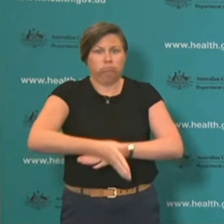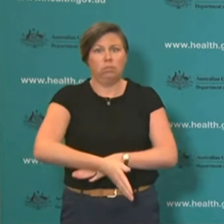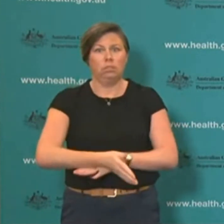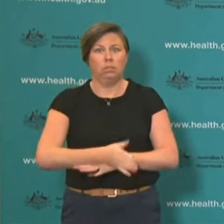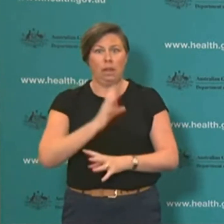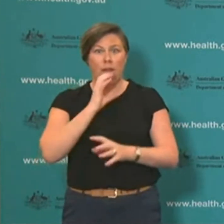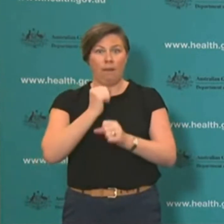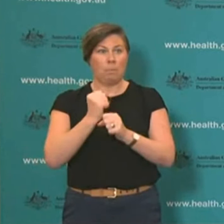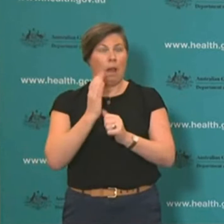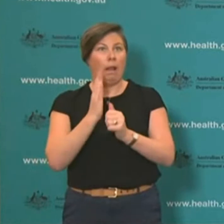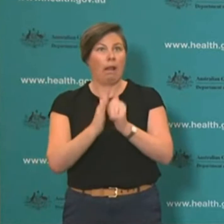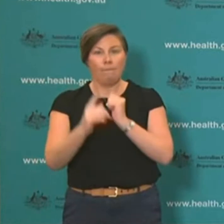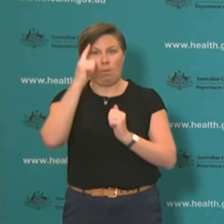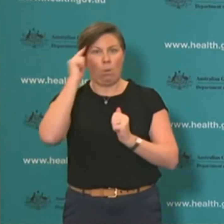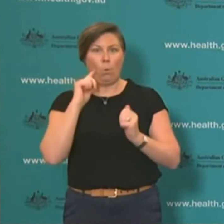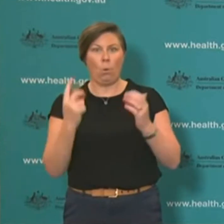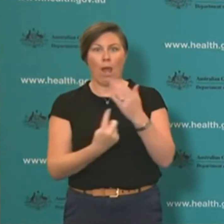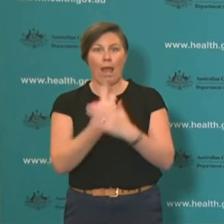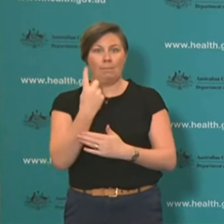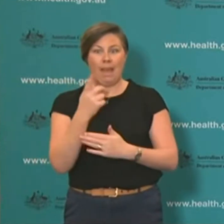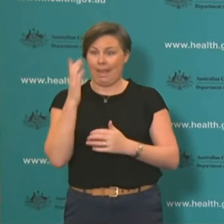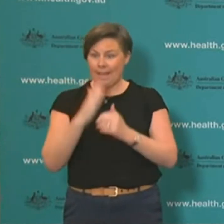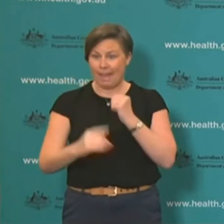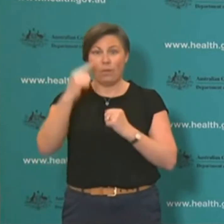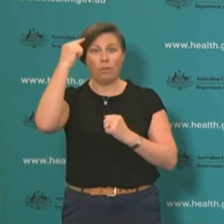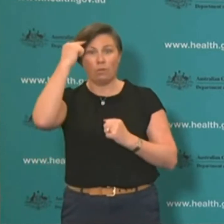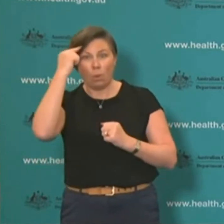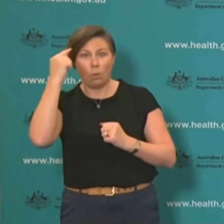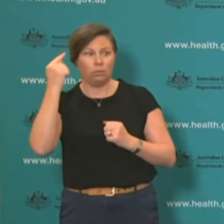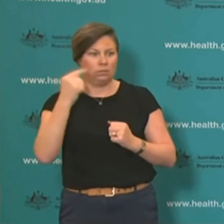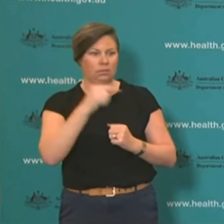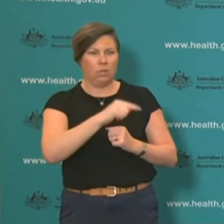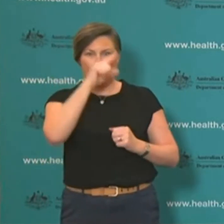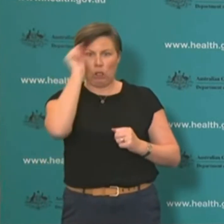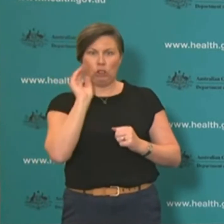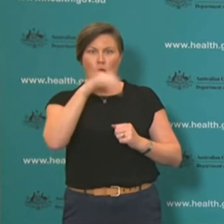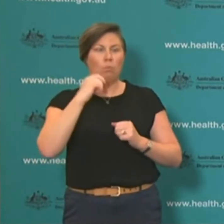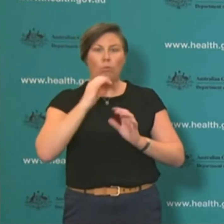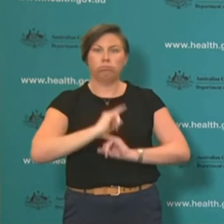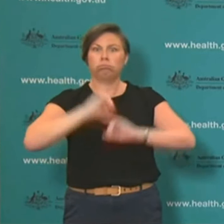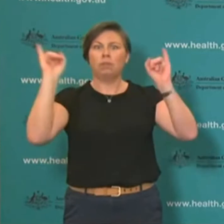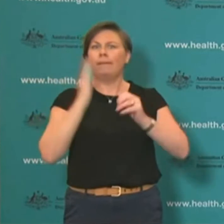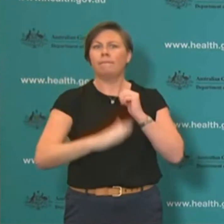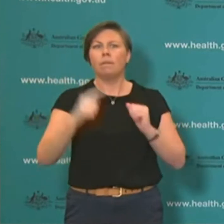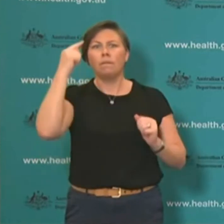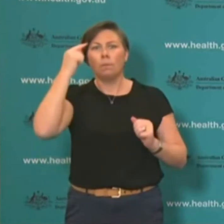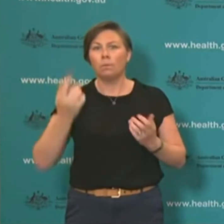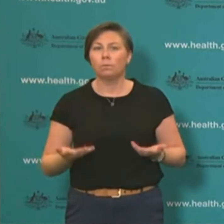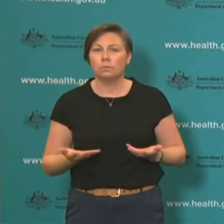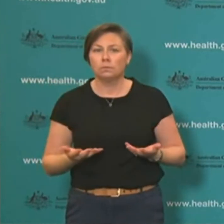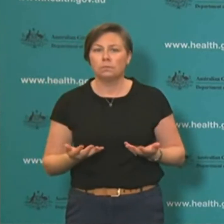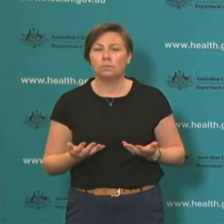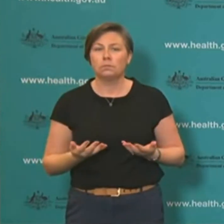of COVID-19 into residential aged care facilities when you have a COVID outbreak of that